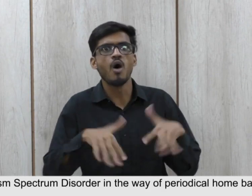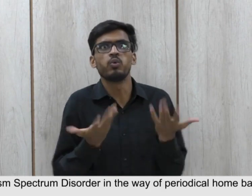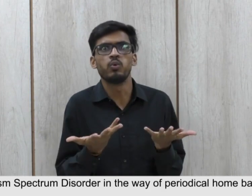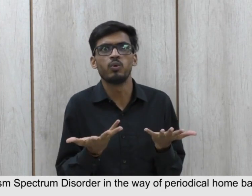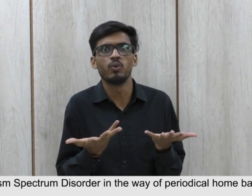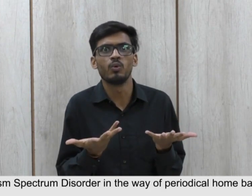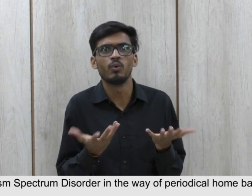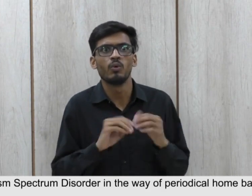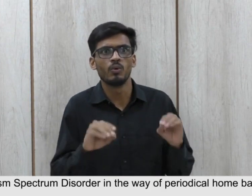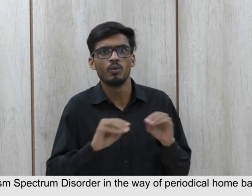in the way